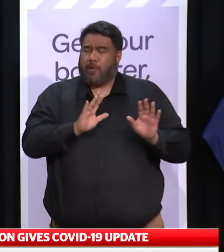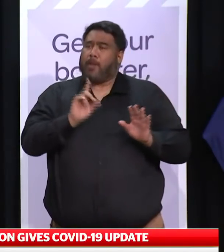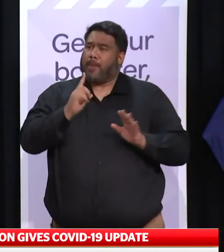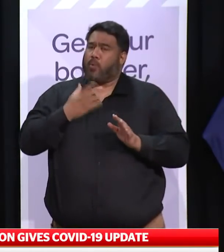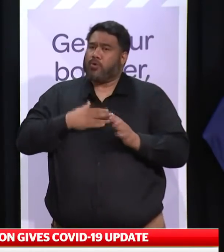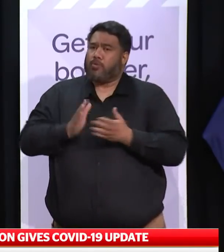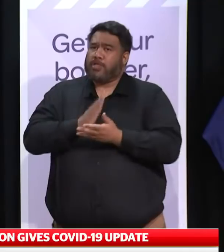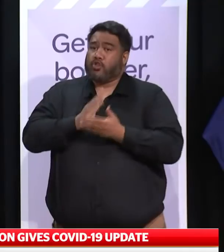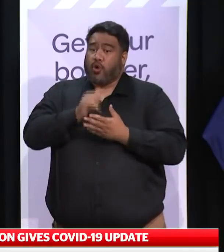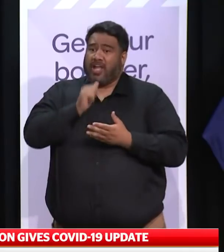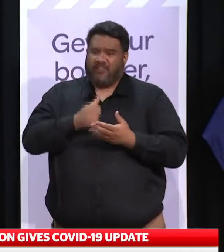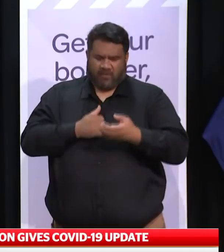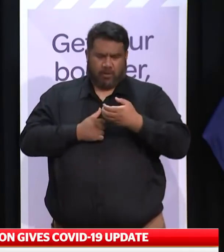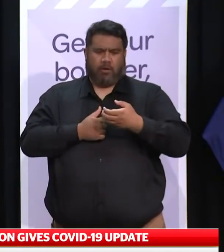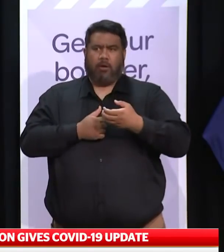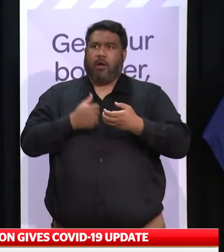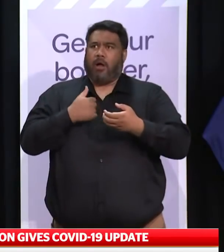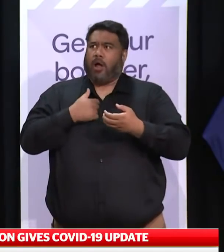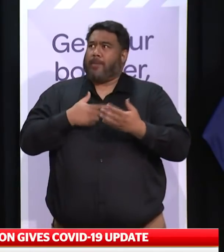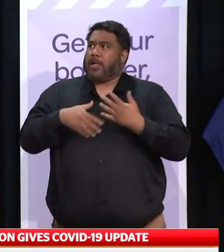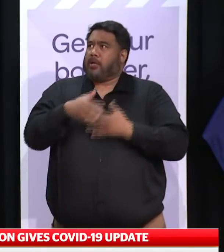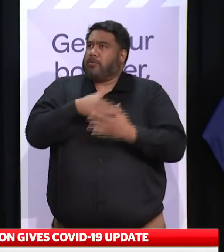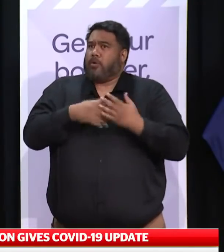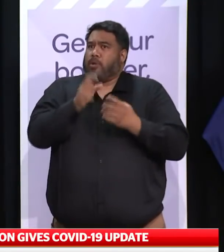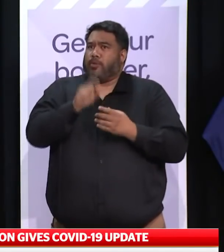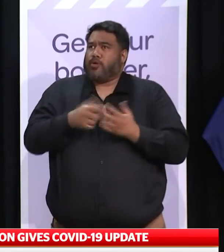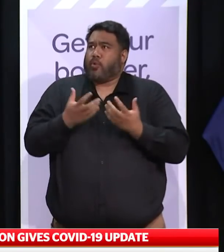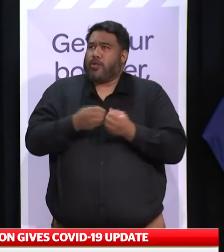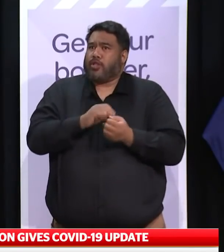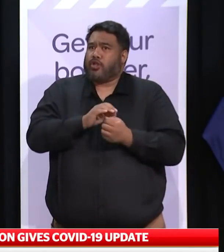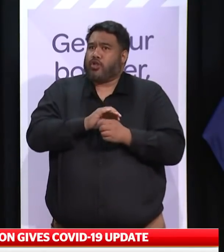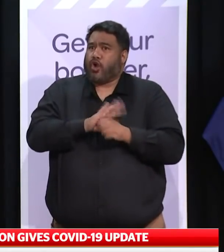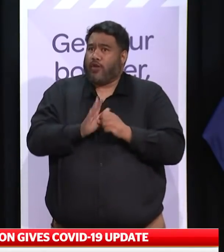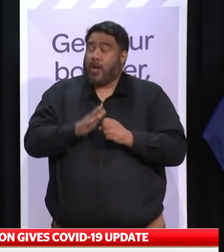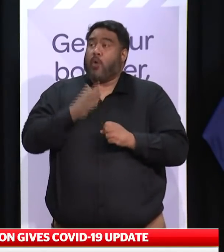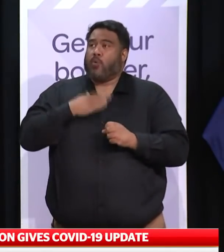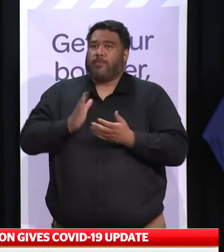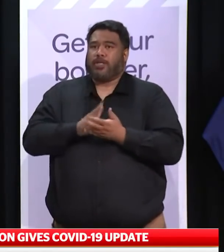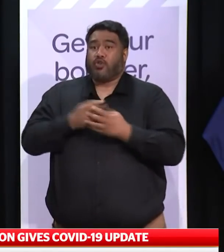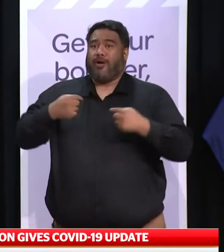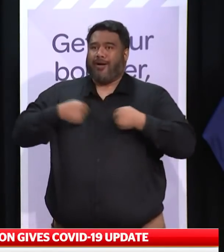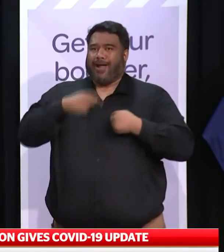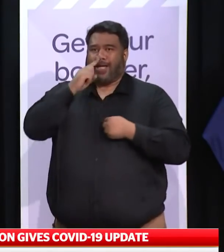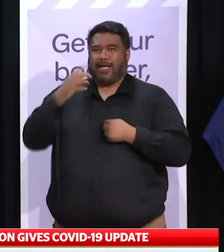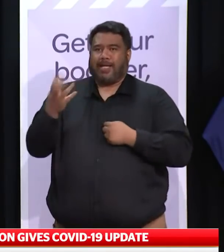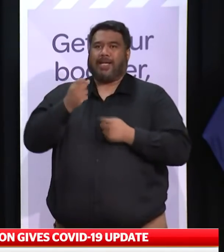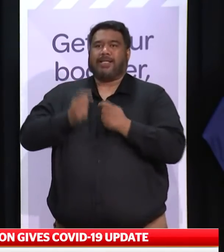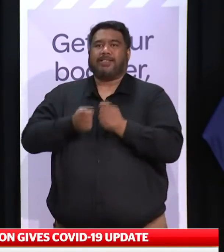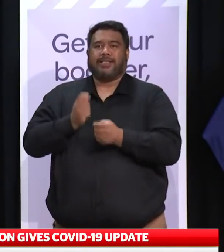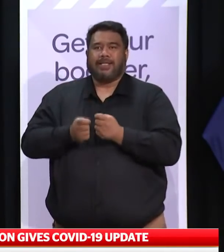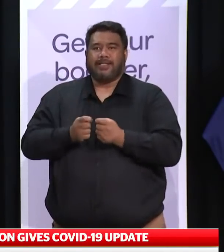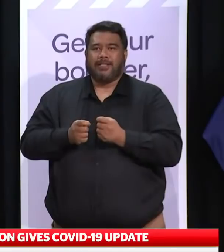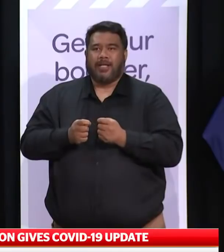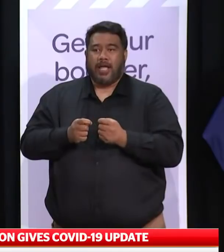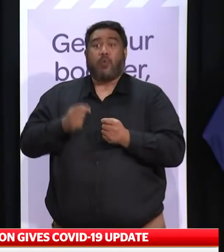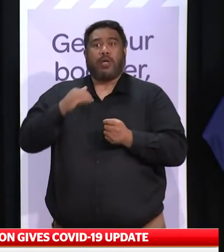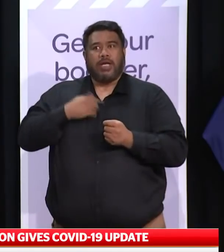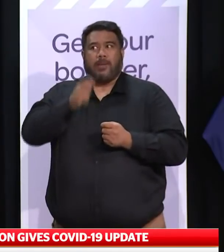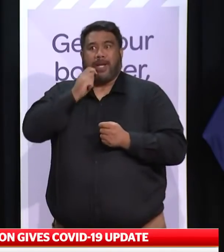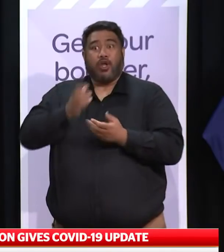become contacts that they will be able to use rapid antigen tests. My own view is we need a strong media presence